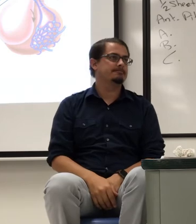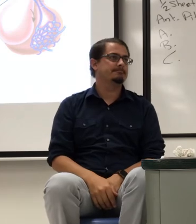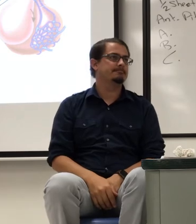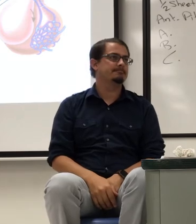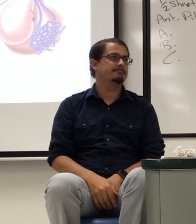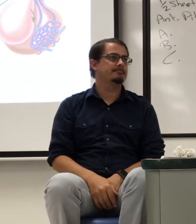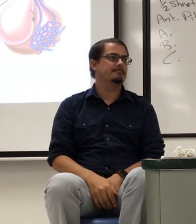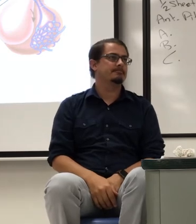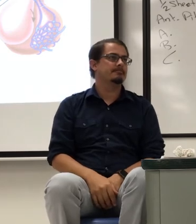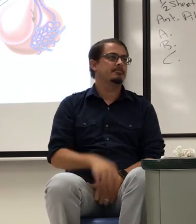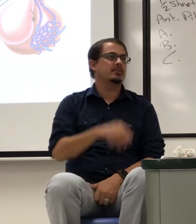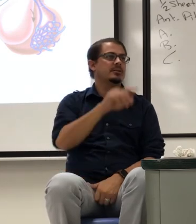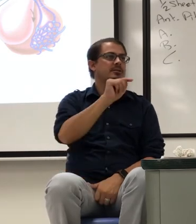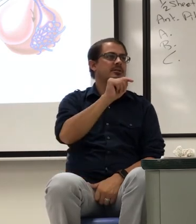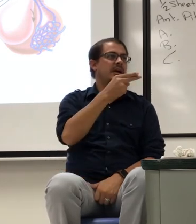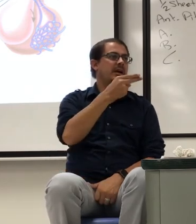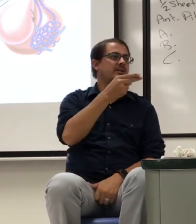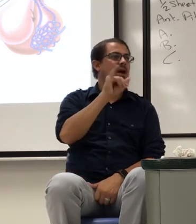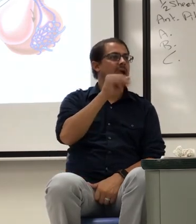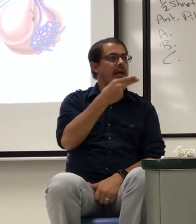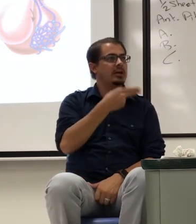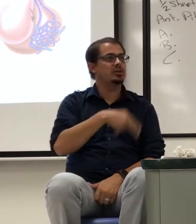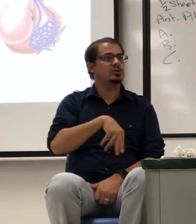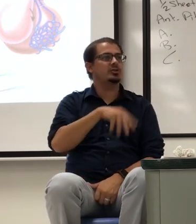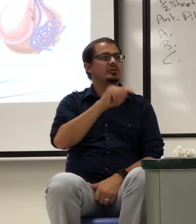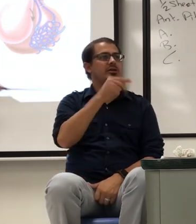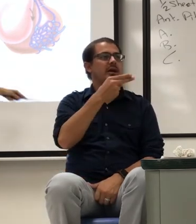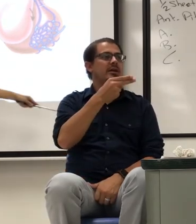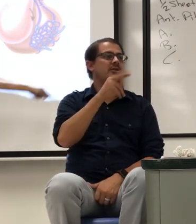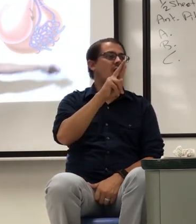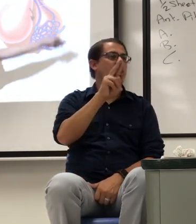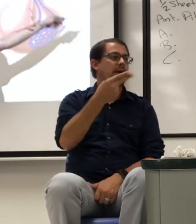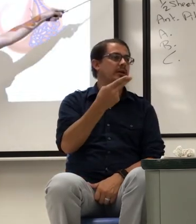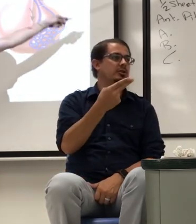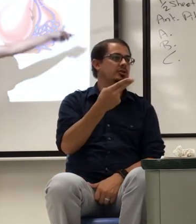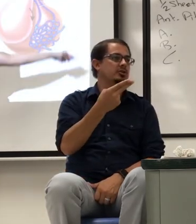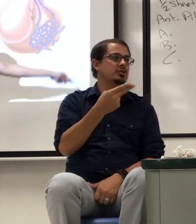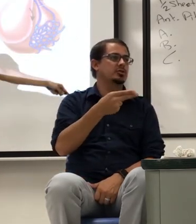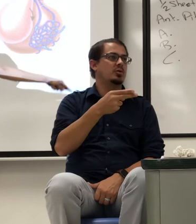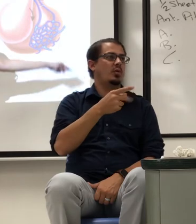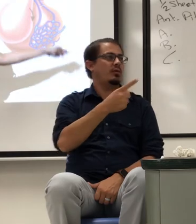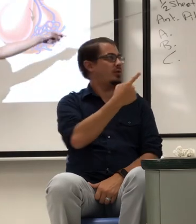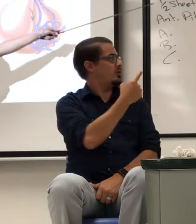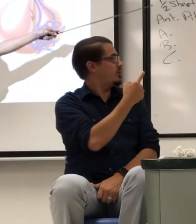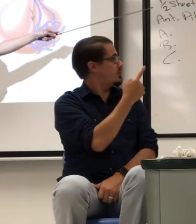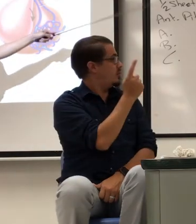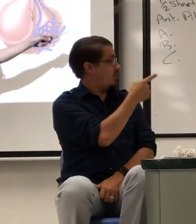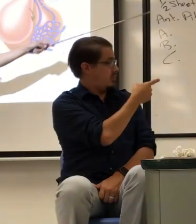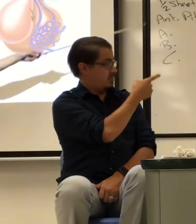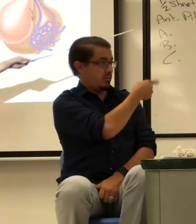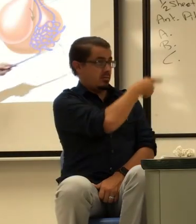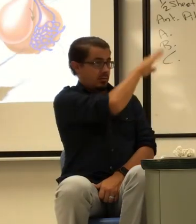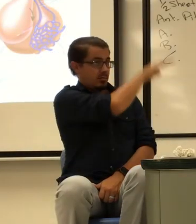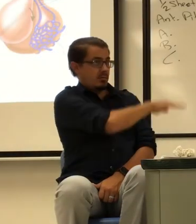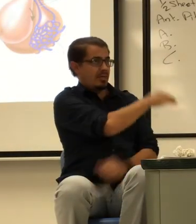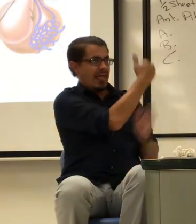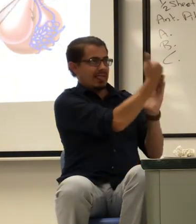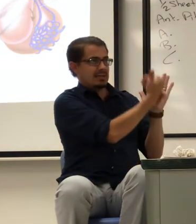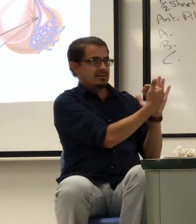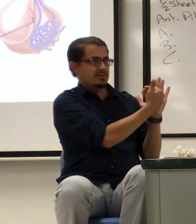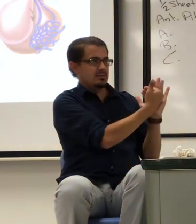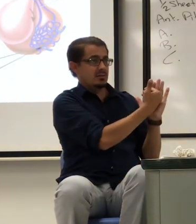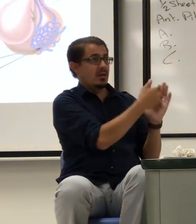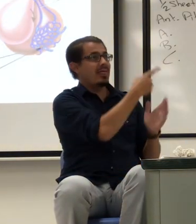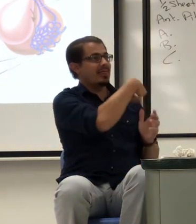okay? GHIH, GHRH. The ones that you wrote on this side of the board, okay? They use the portal